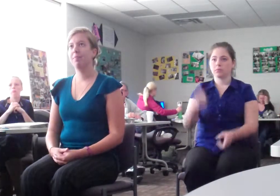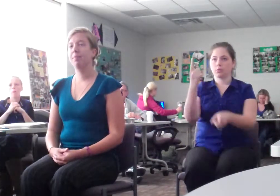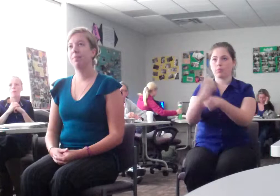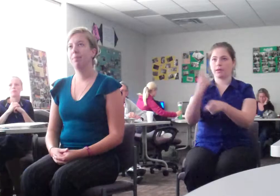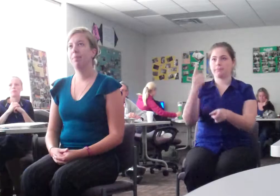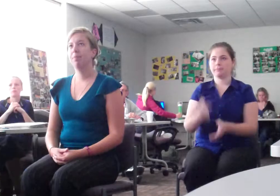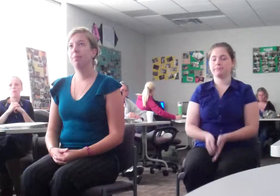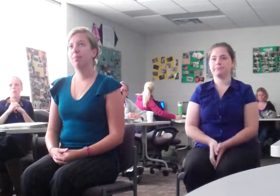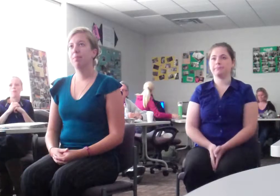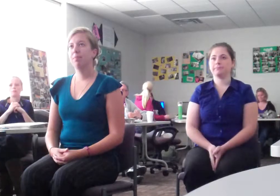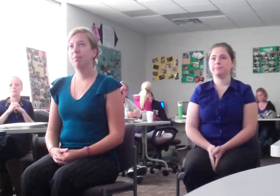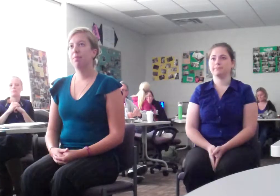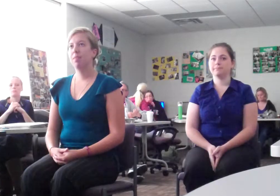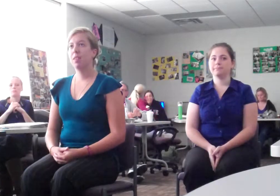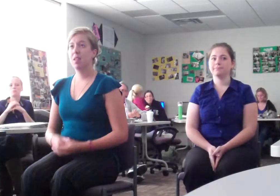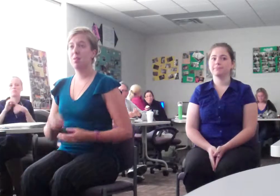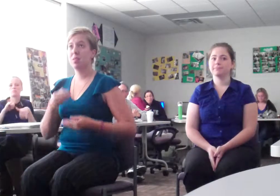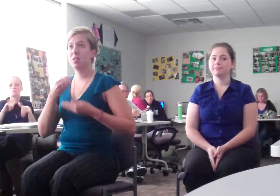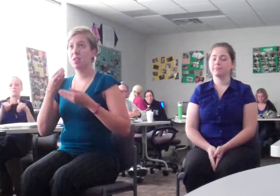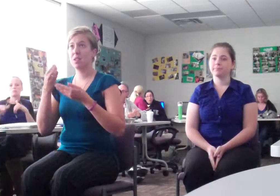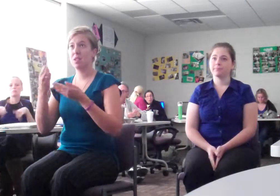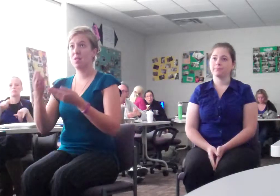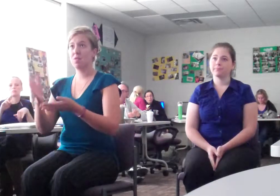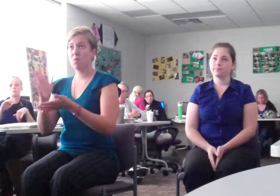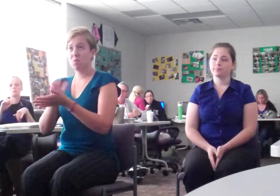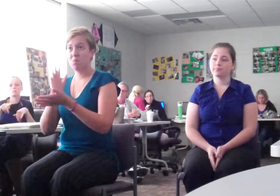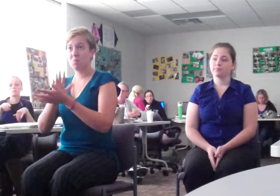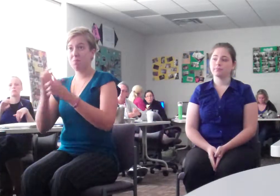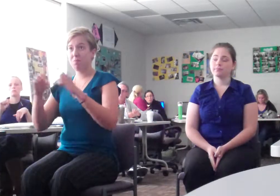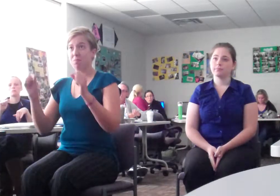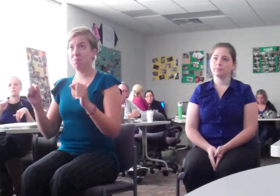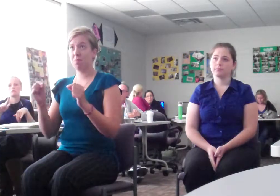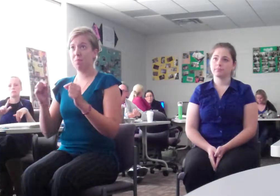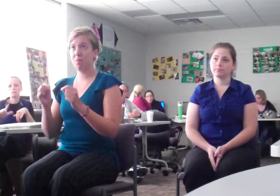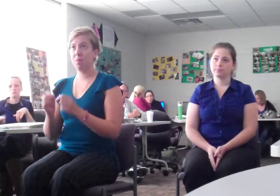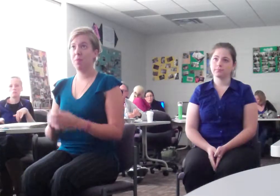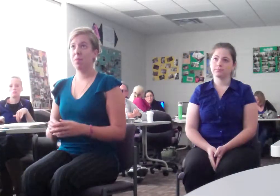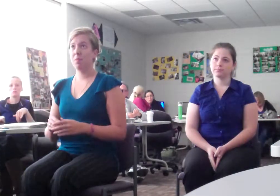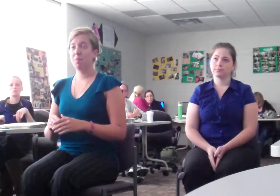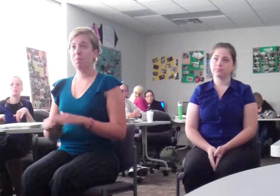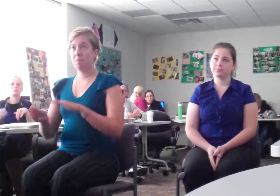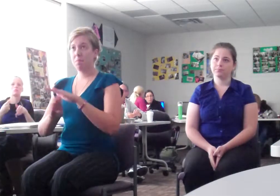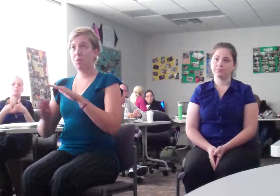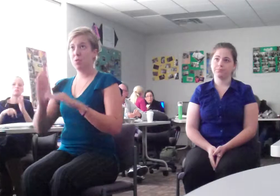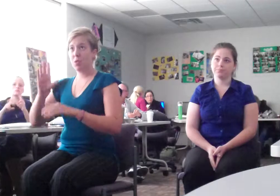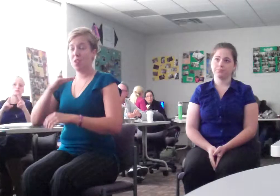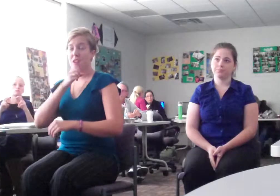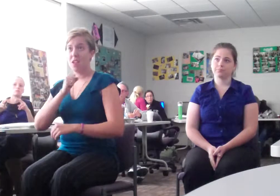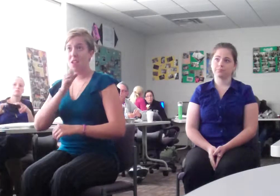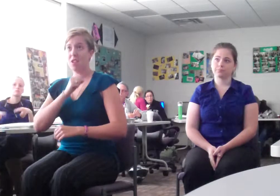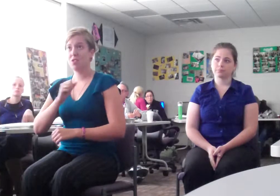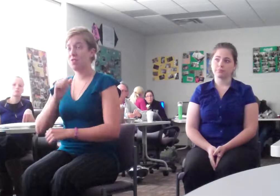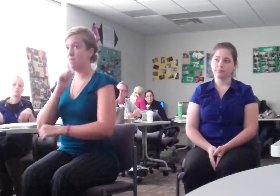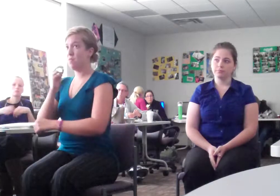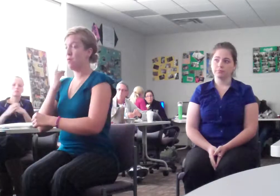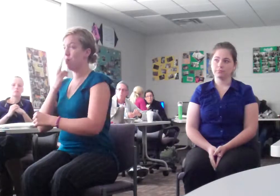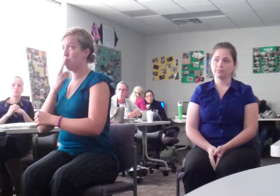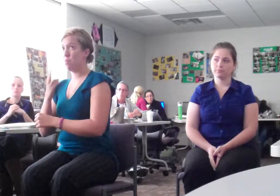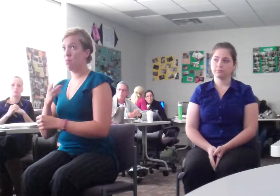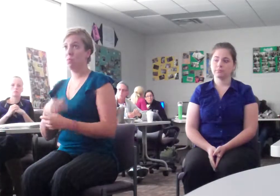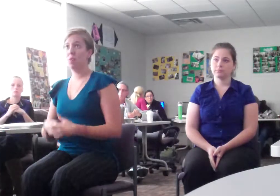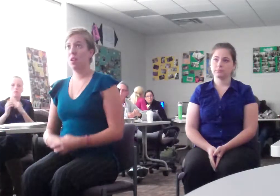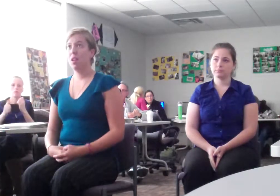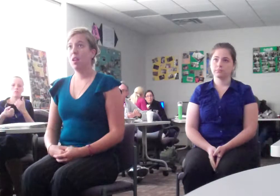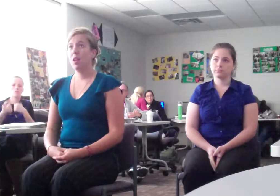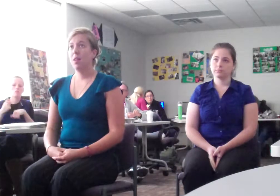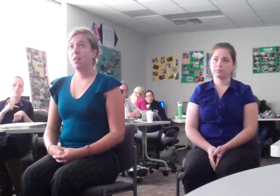just give you some basic proposals based on your age and your non-smoking status. Usually non-smoker means a